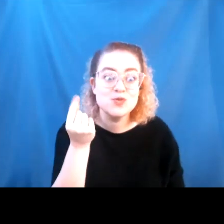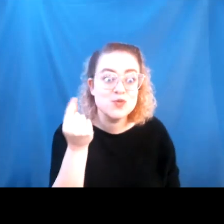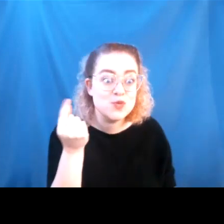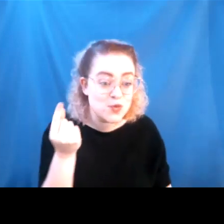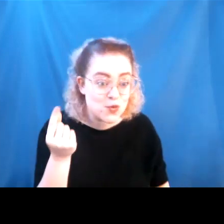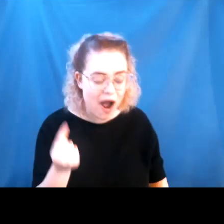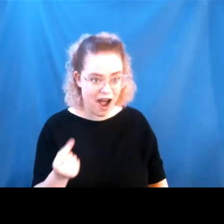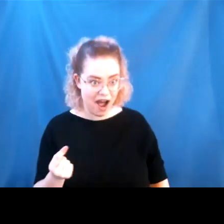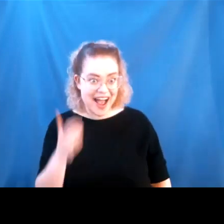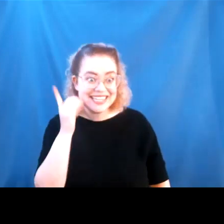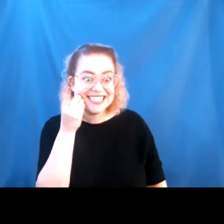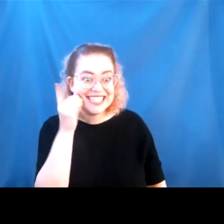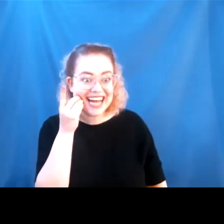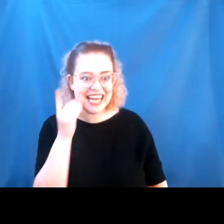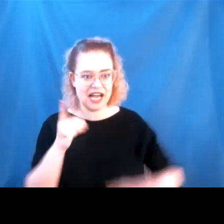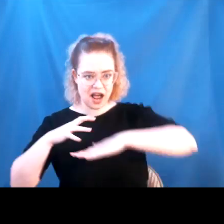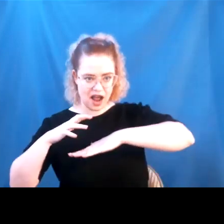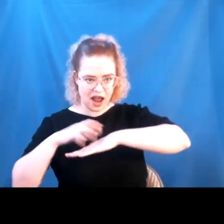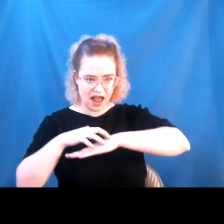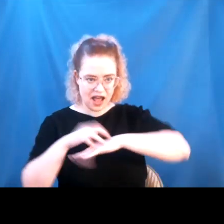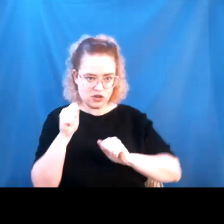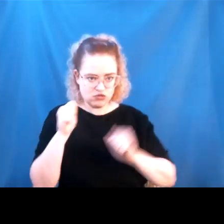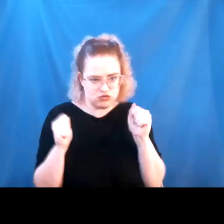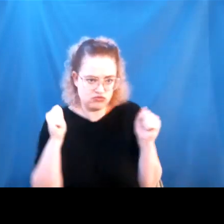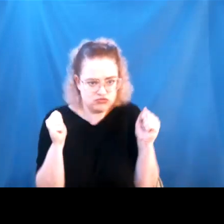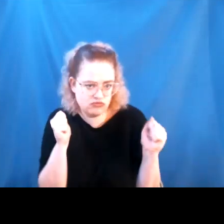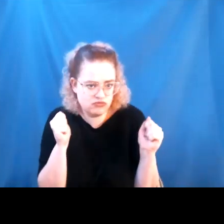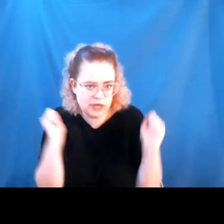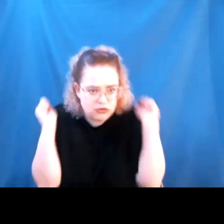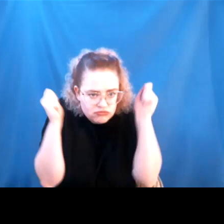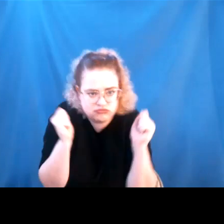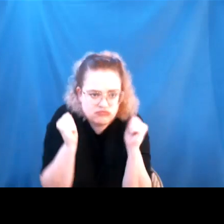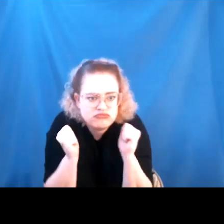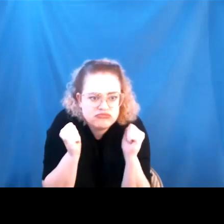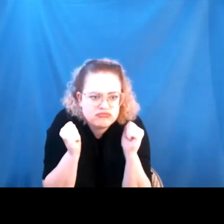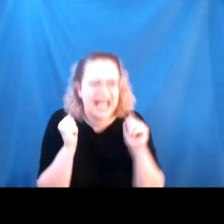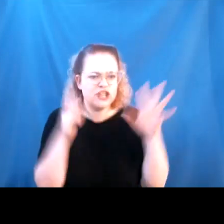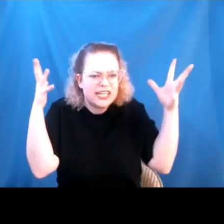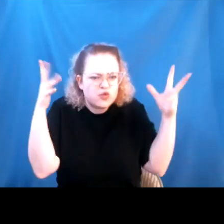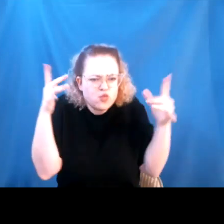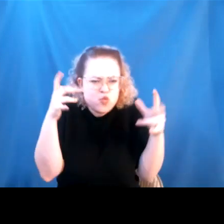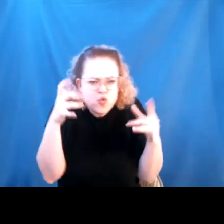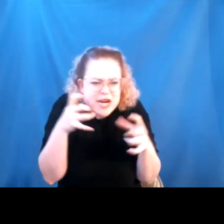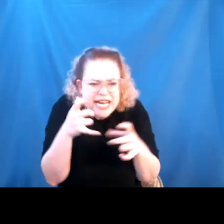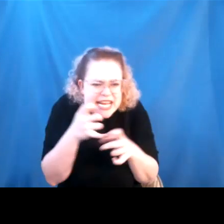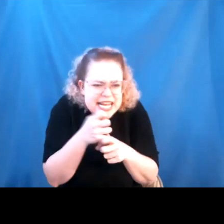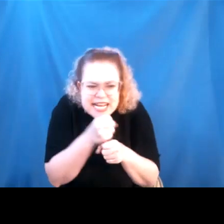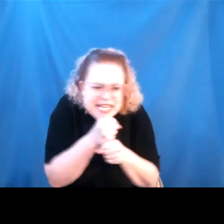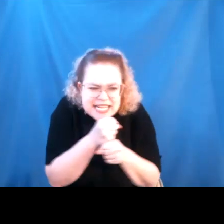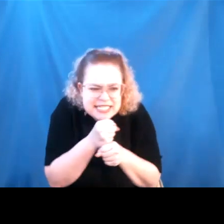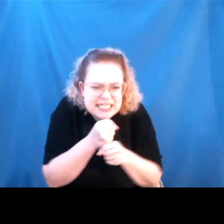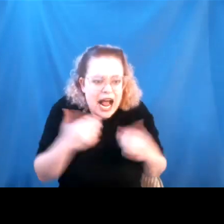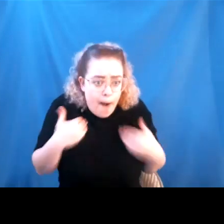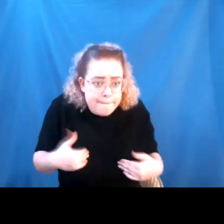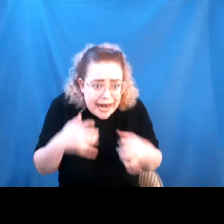Dinah skitters, creeps, and hunkers down. She squeezes her body tight